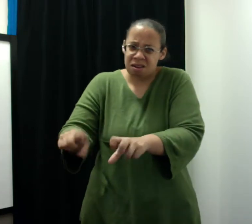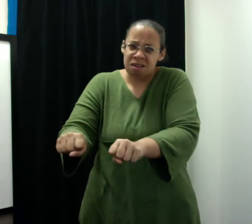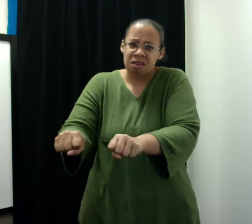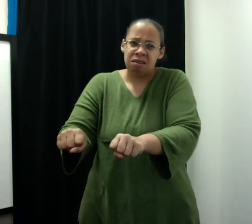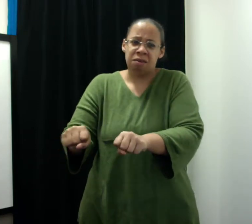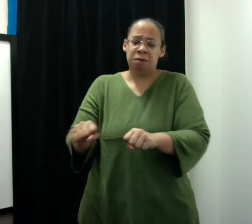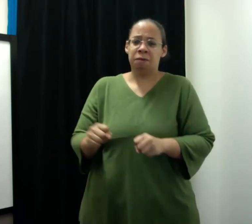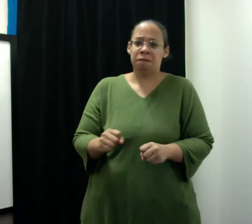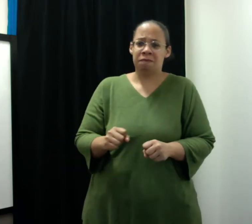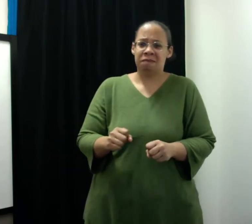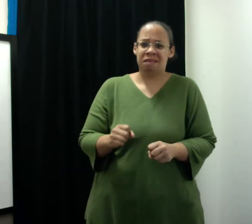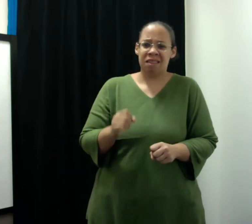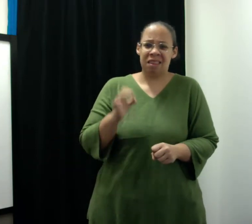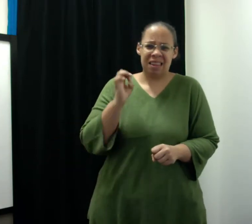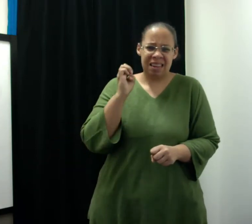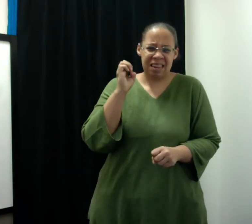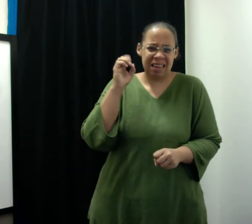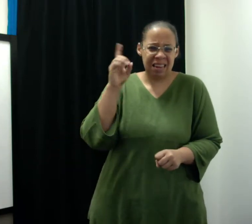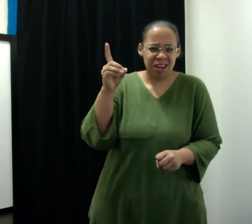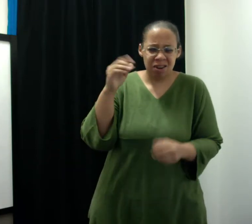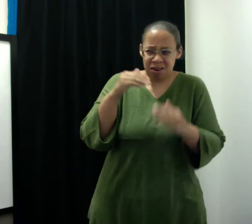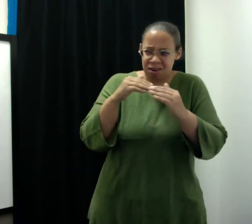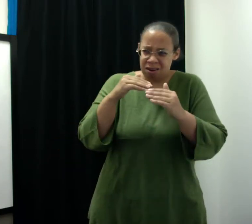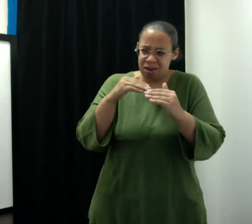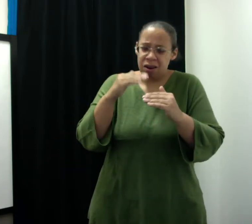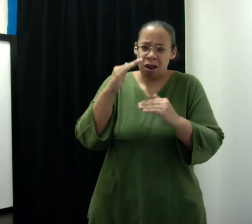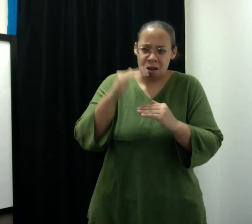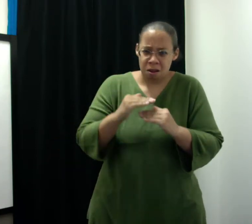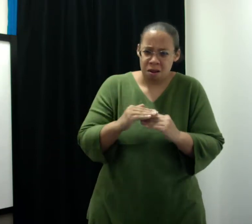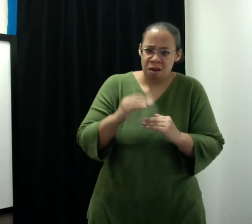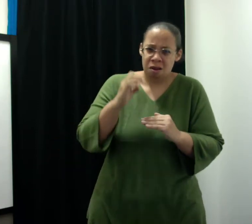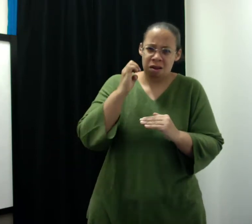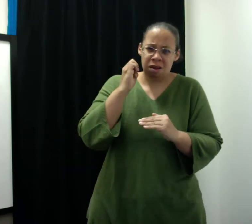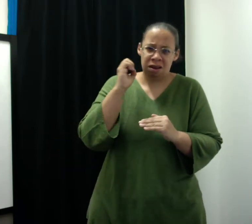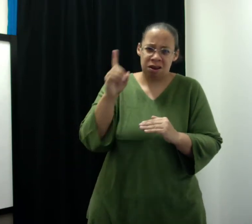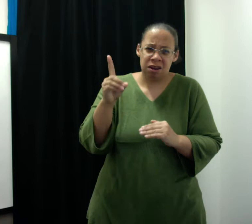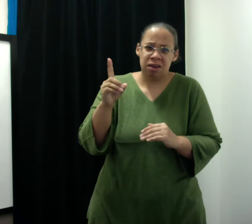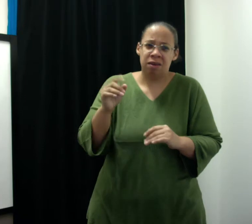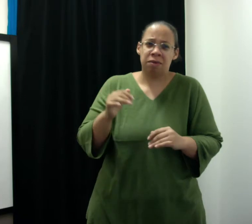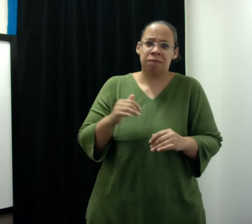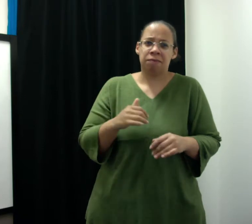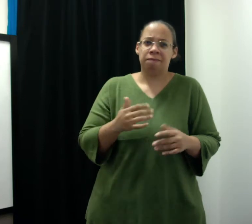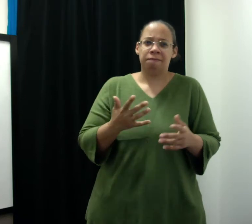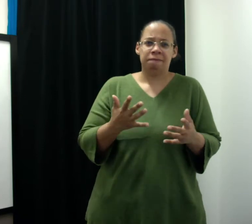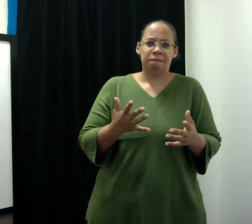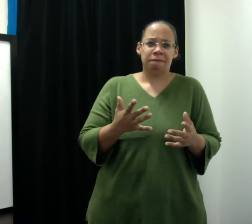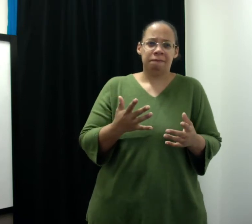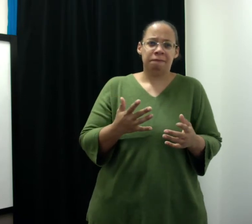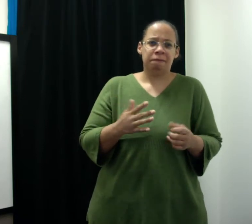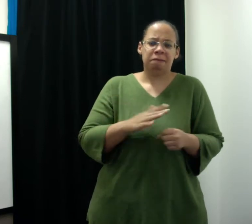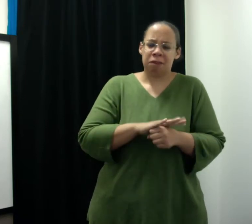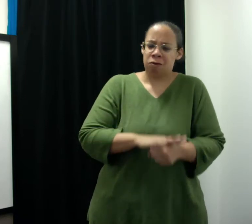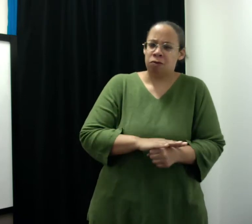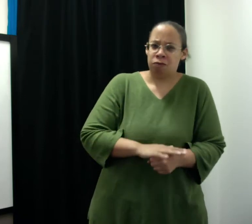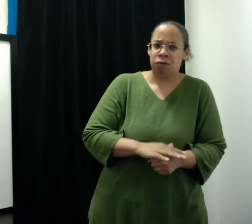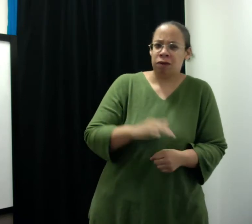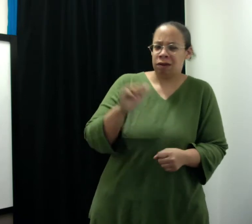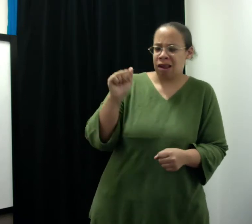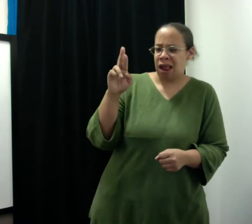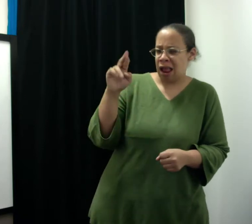miseducation, that slowly eroded the significance of the Arabic script in the region. All of these countries once used Arabic. Now it's just the green